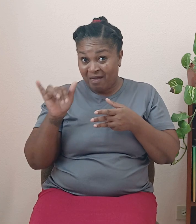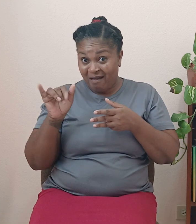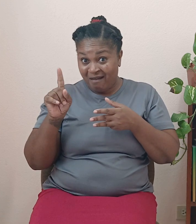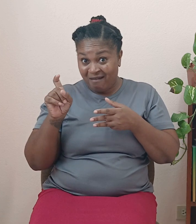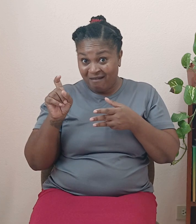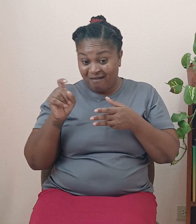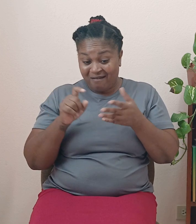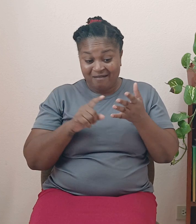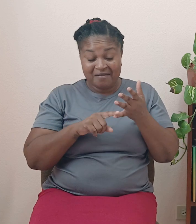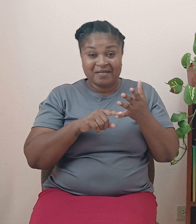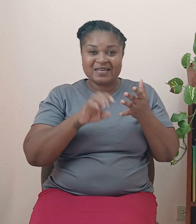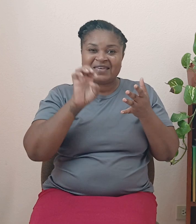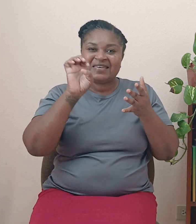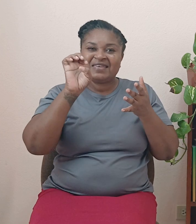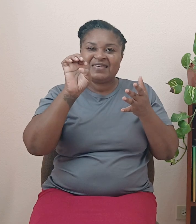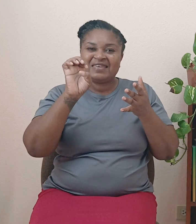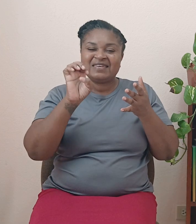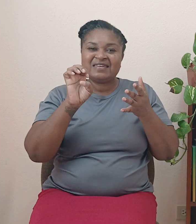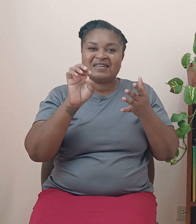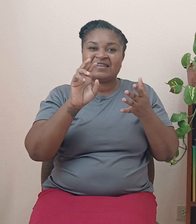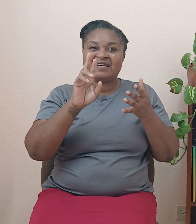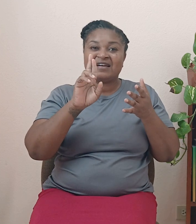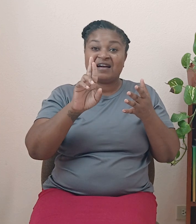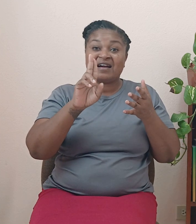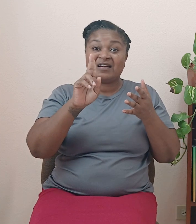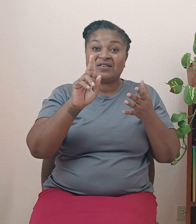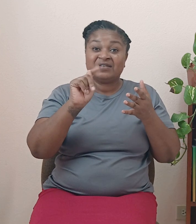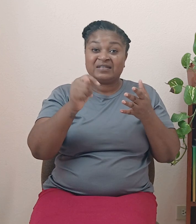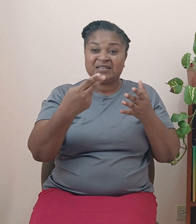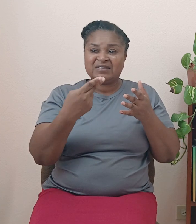And E. She ate his food.